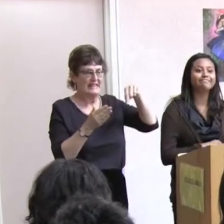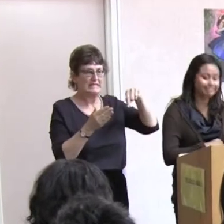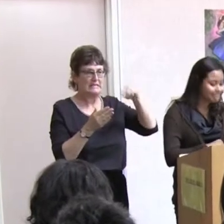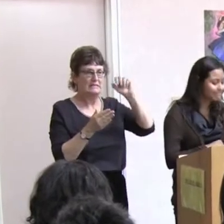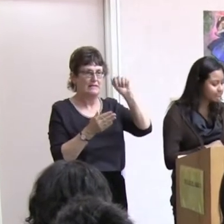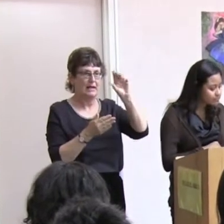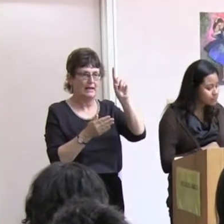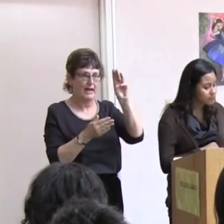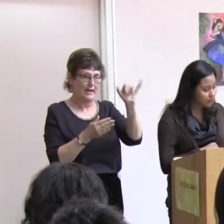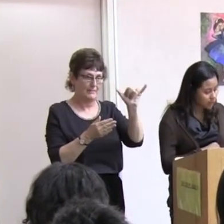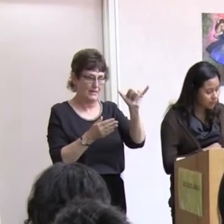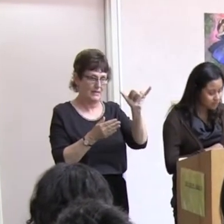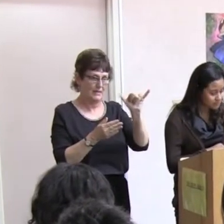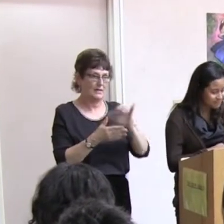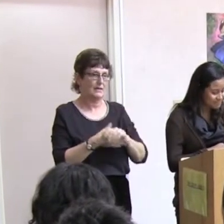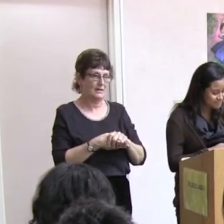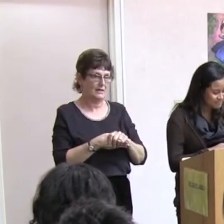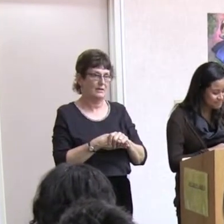academy.